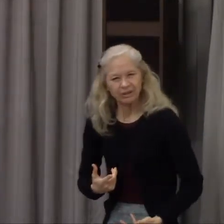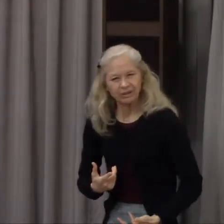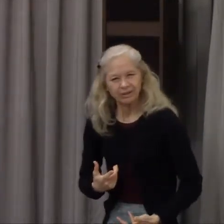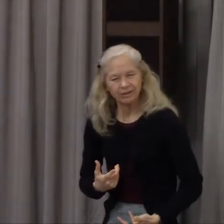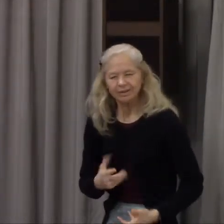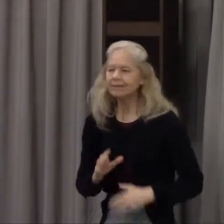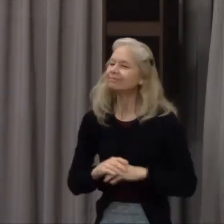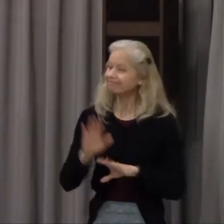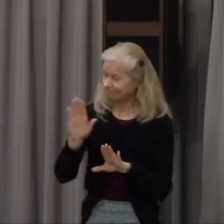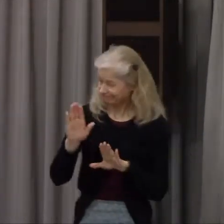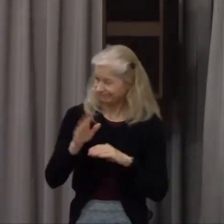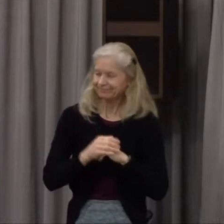it's like a beautiful diamond